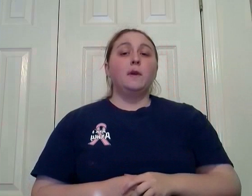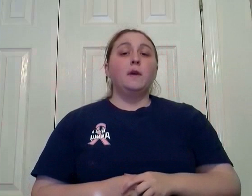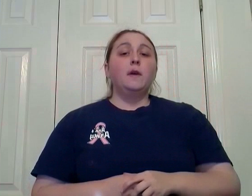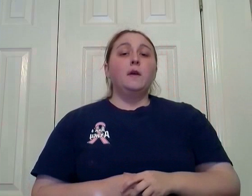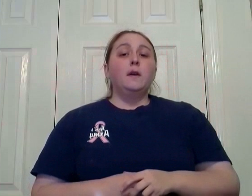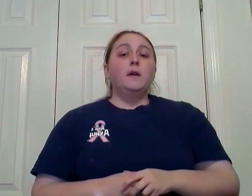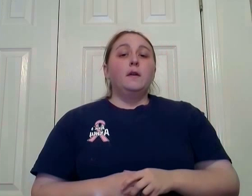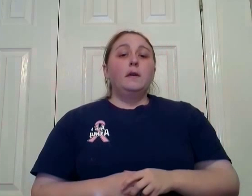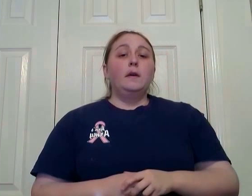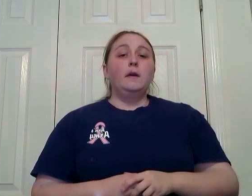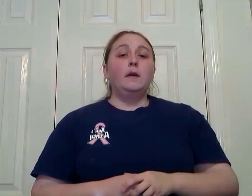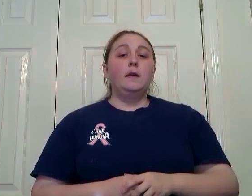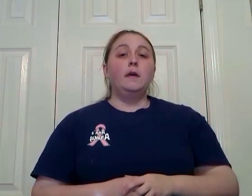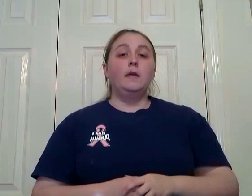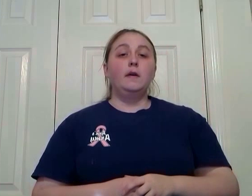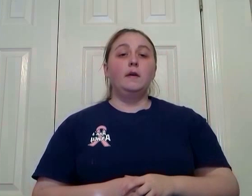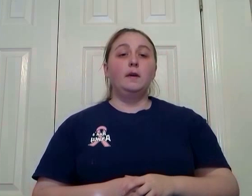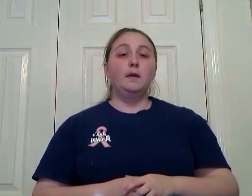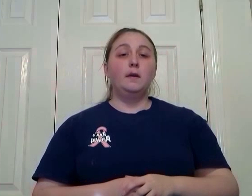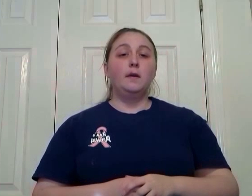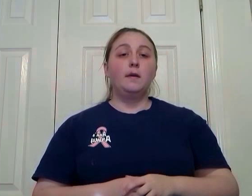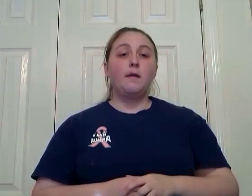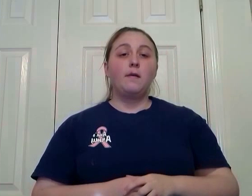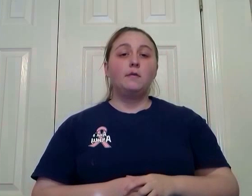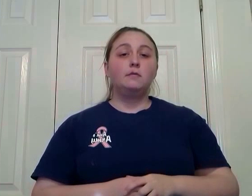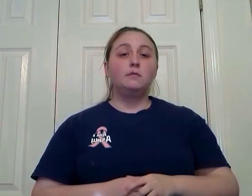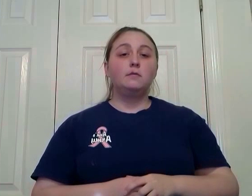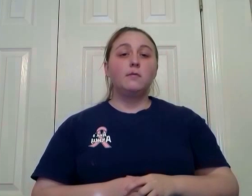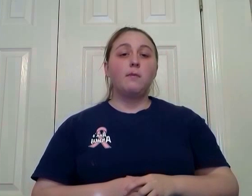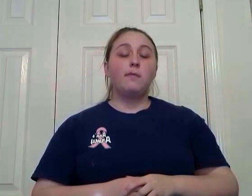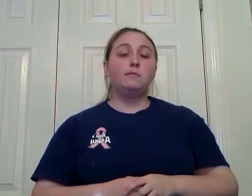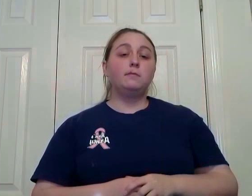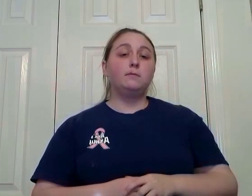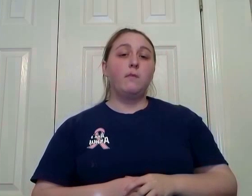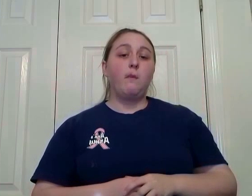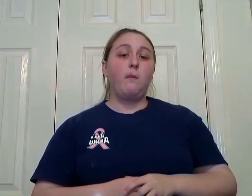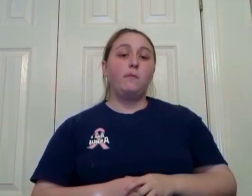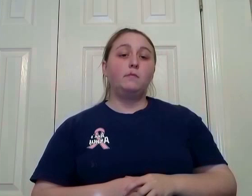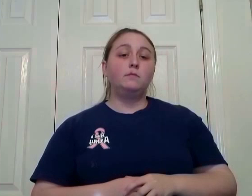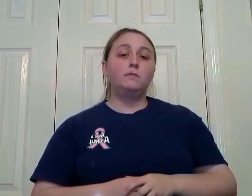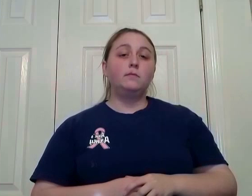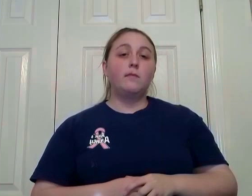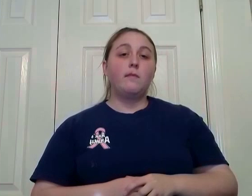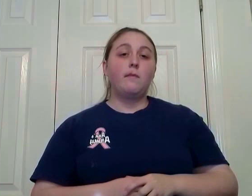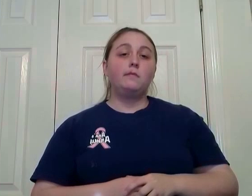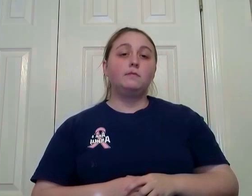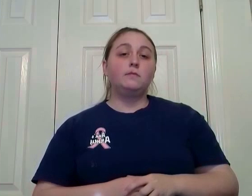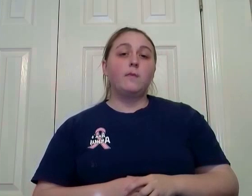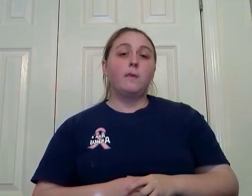The most difficult way to sail is to get to a point that is upwind.